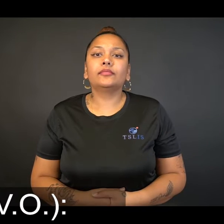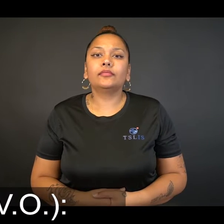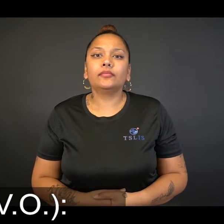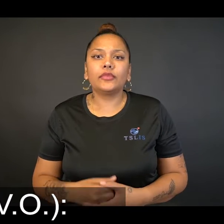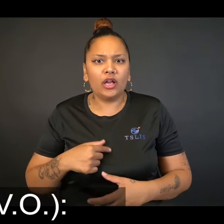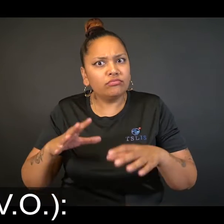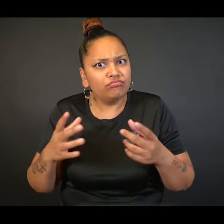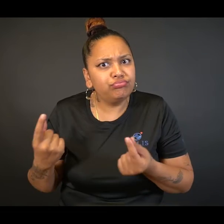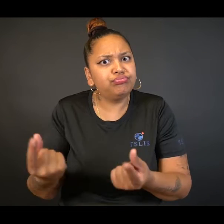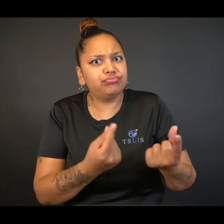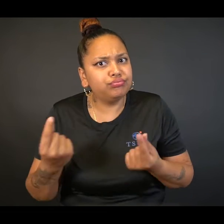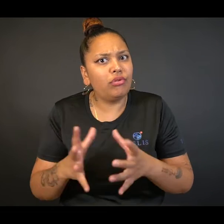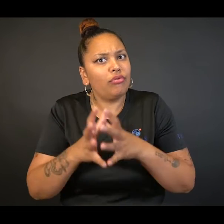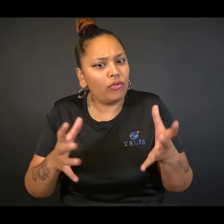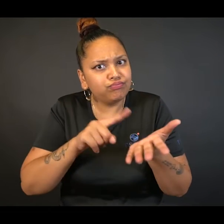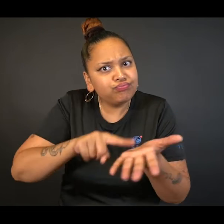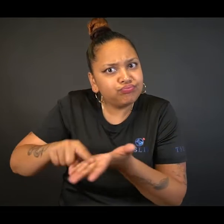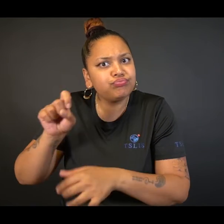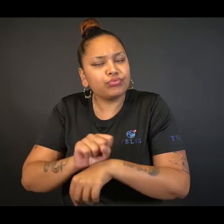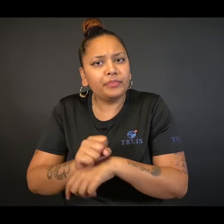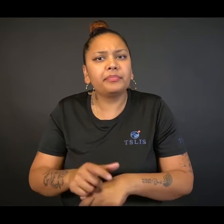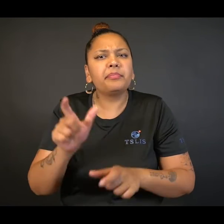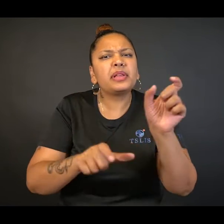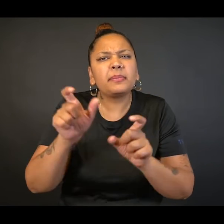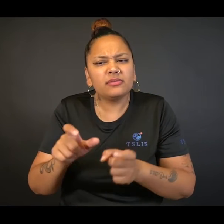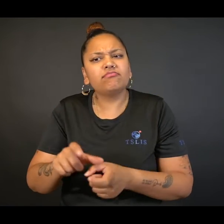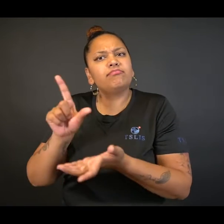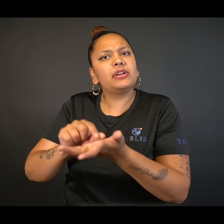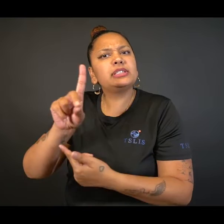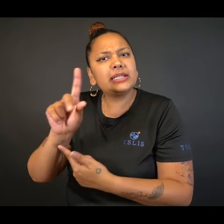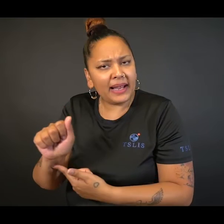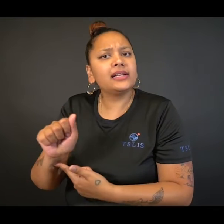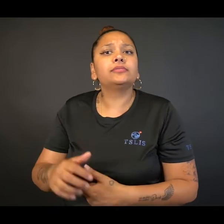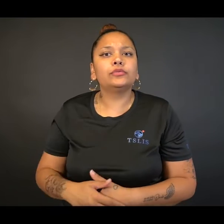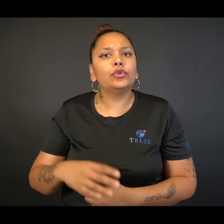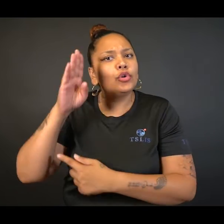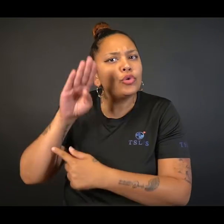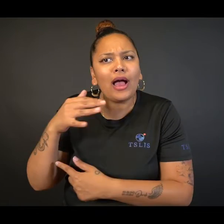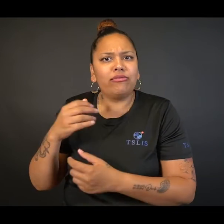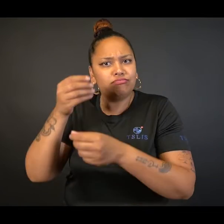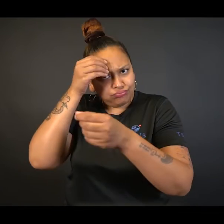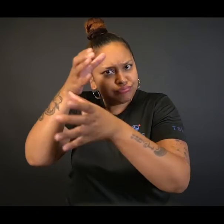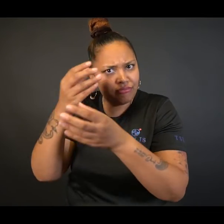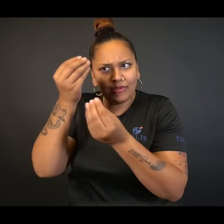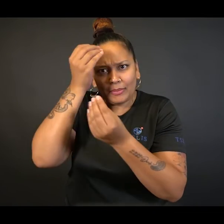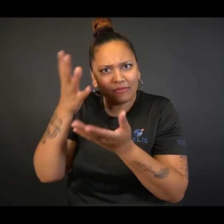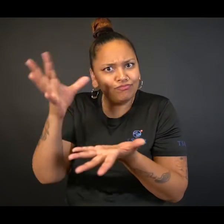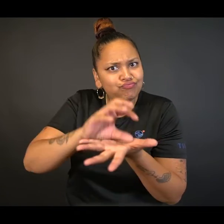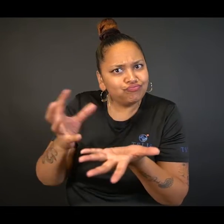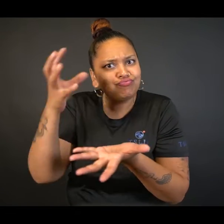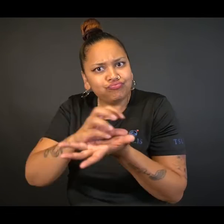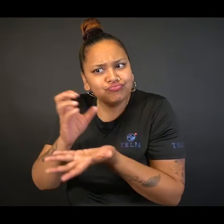People with print disabilities like Tanisha know there is a lot of print content out there, material they may want or even need,